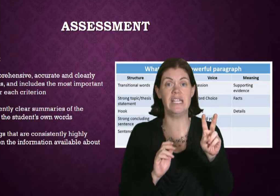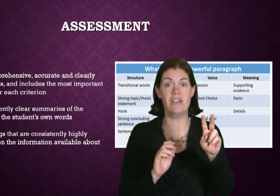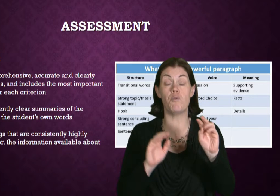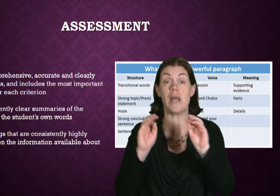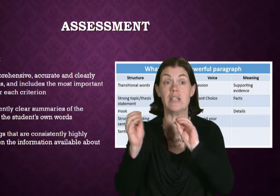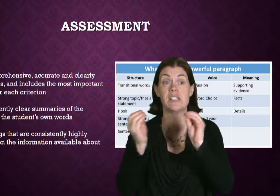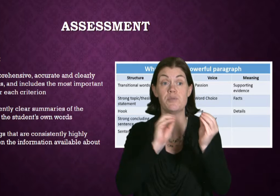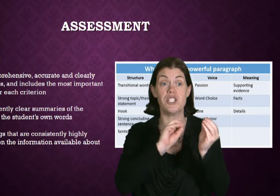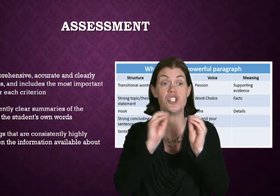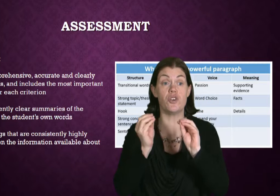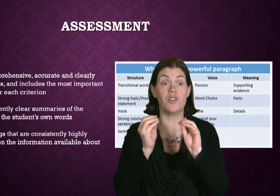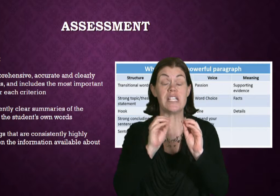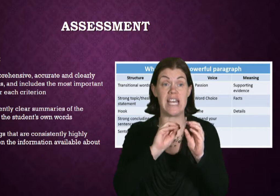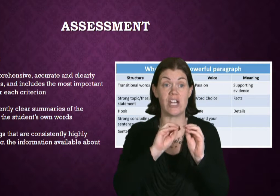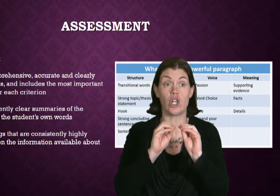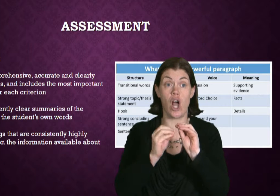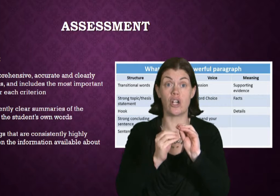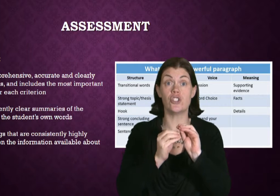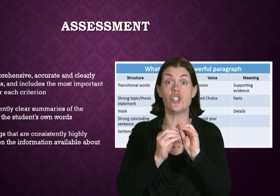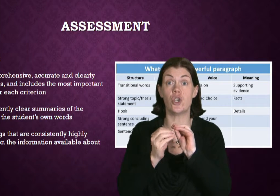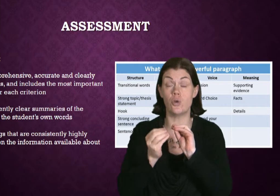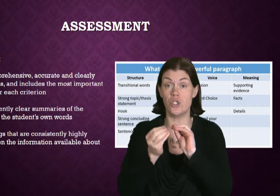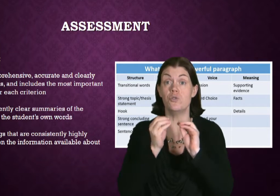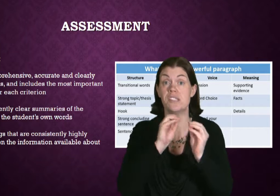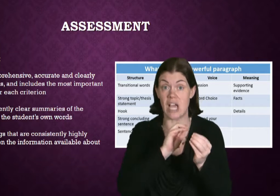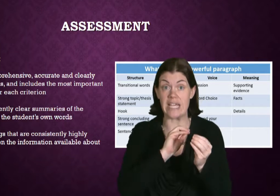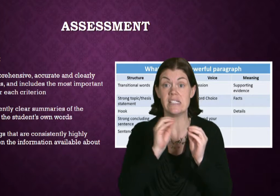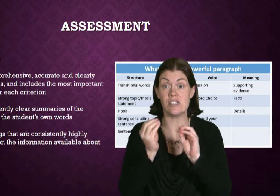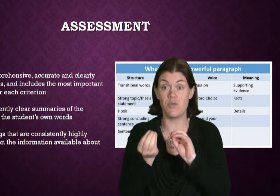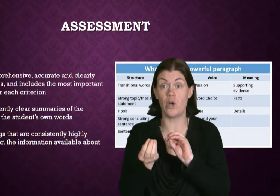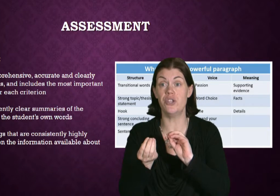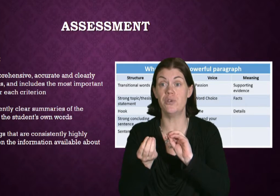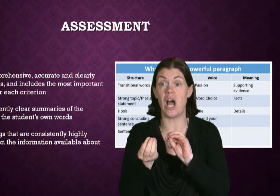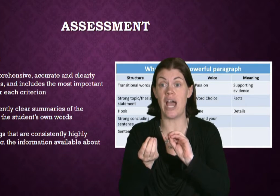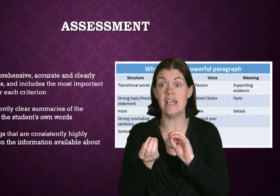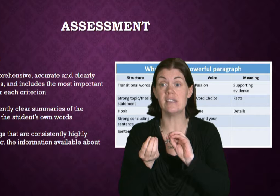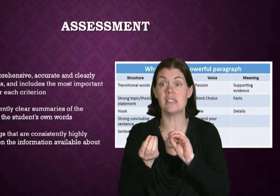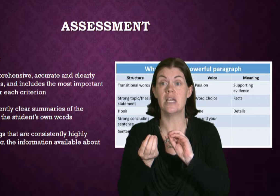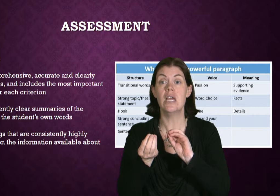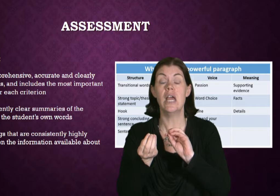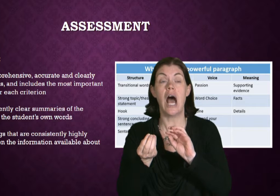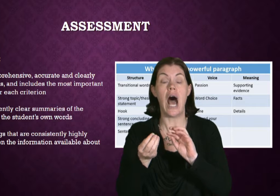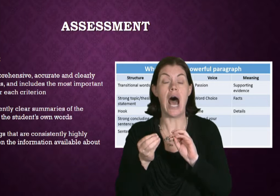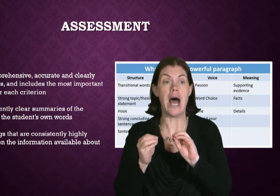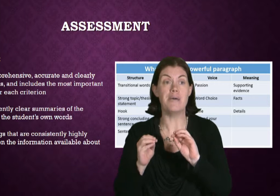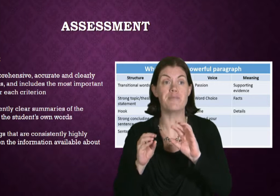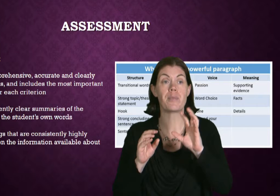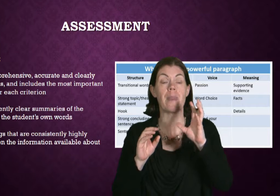to leave when this switches over at 10 o'clock to go to science for you guys.